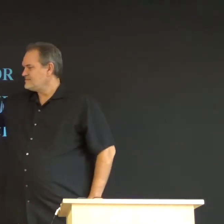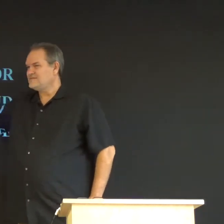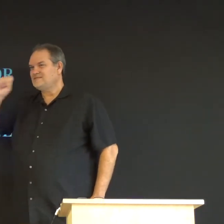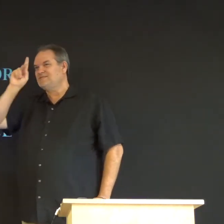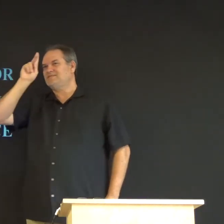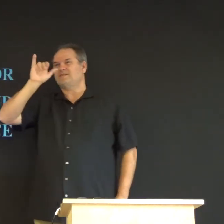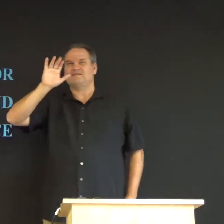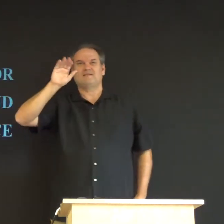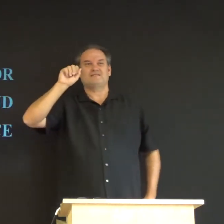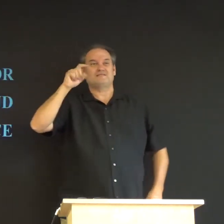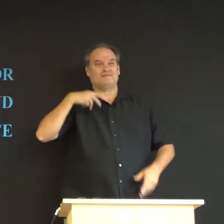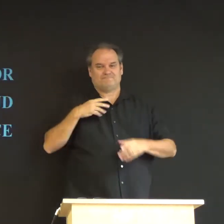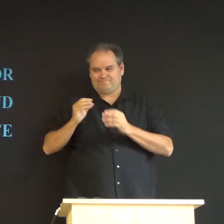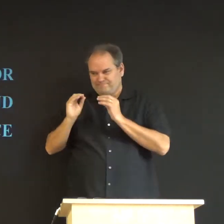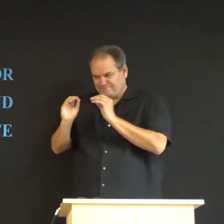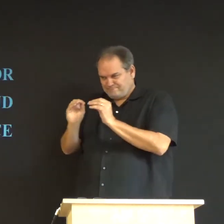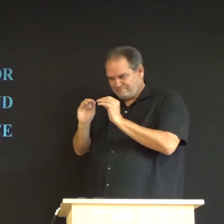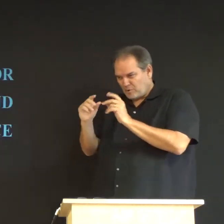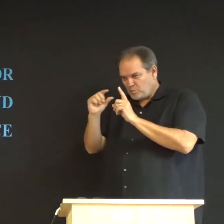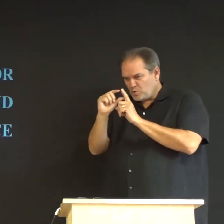teaching about the tower.